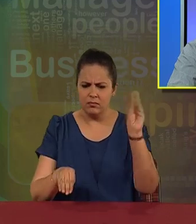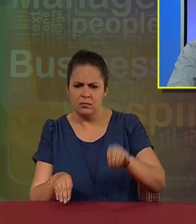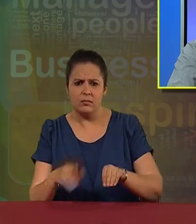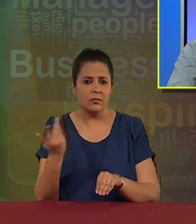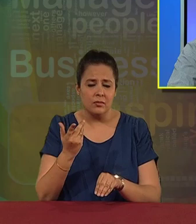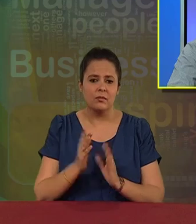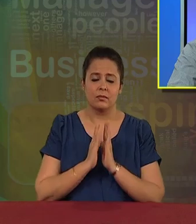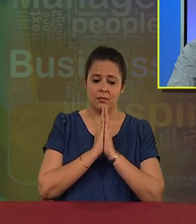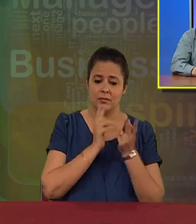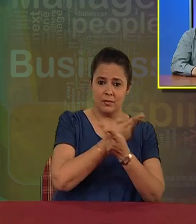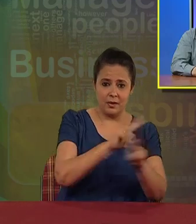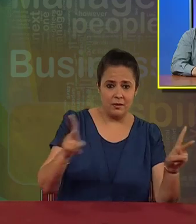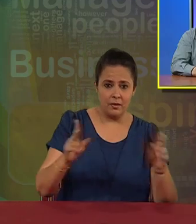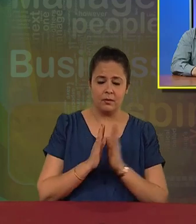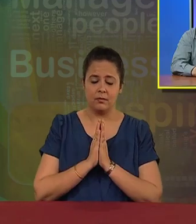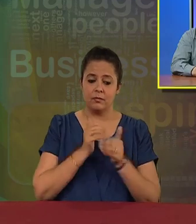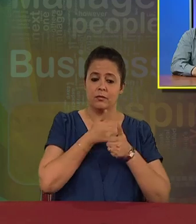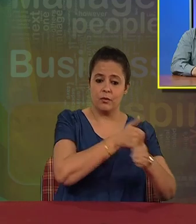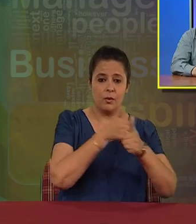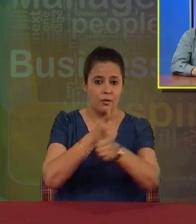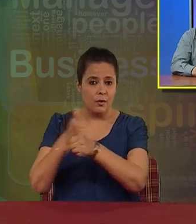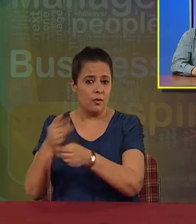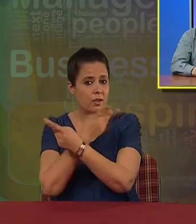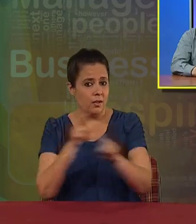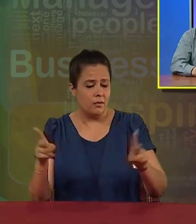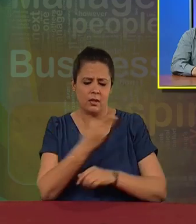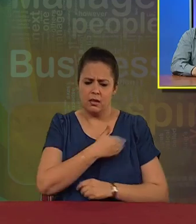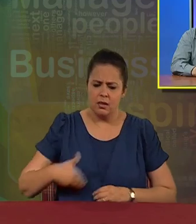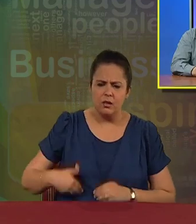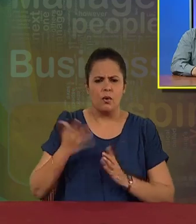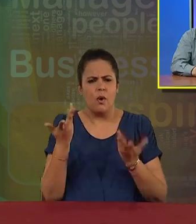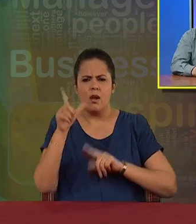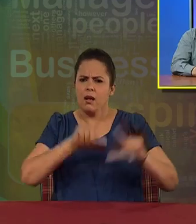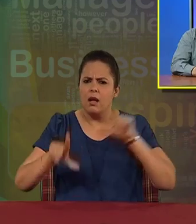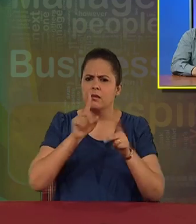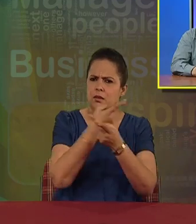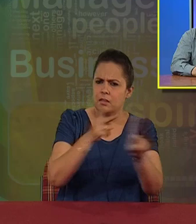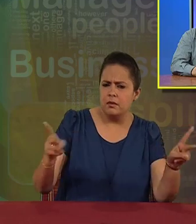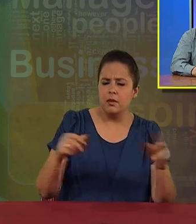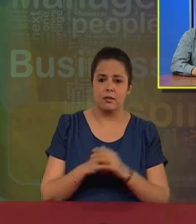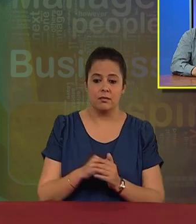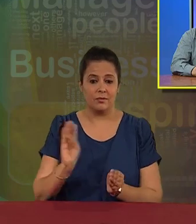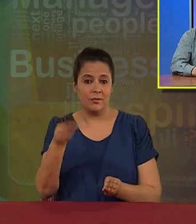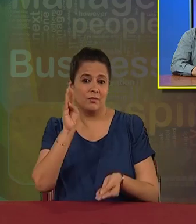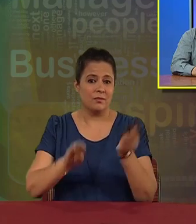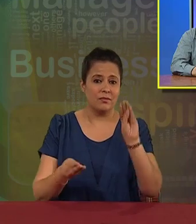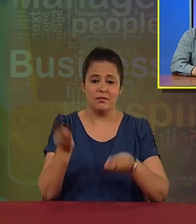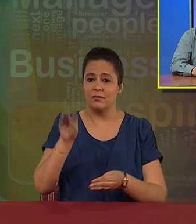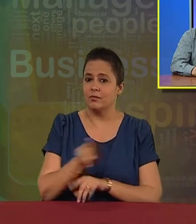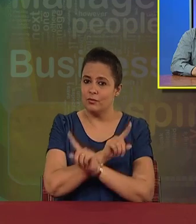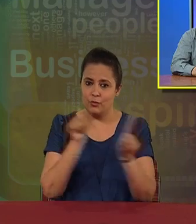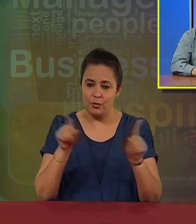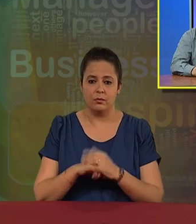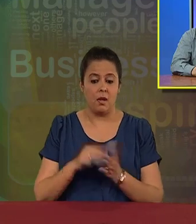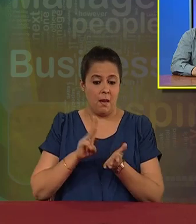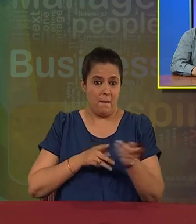basis of caste, creed, religion, language, or any other basis. If management is